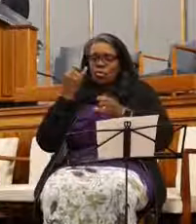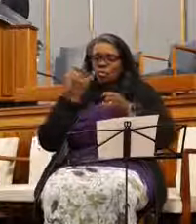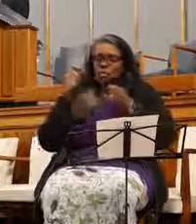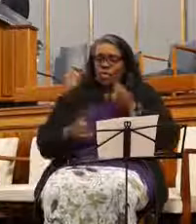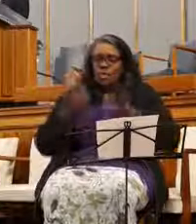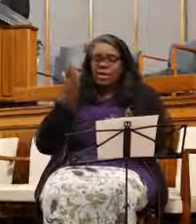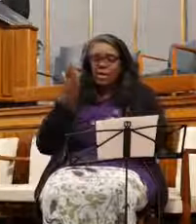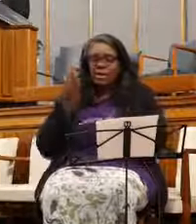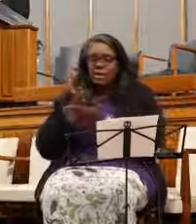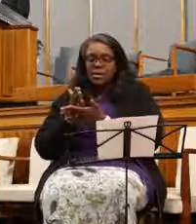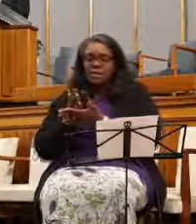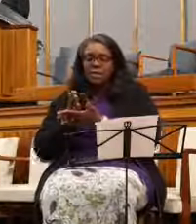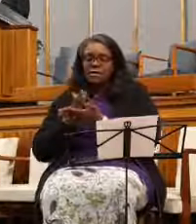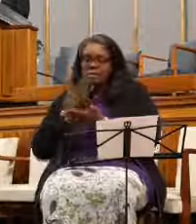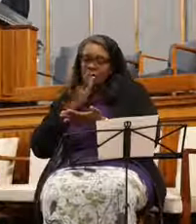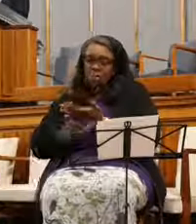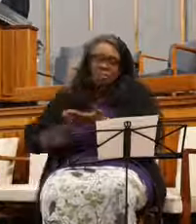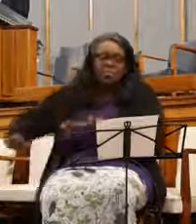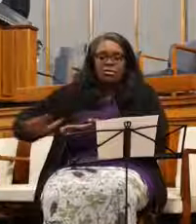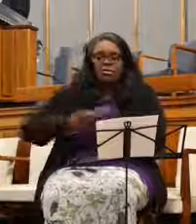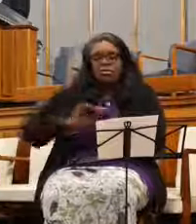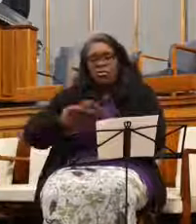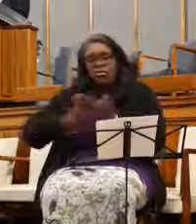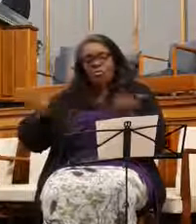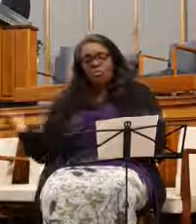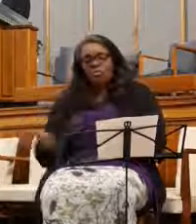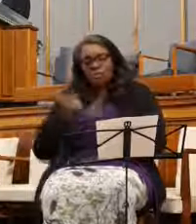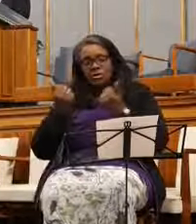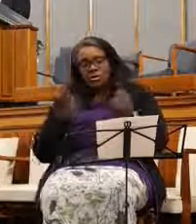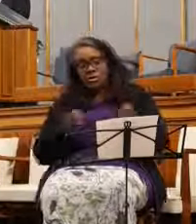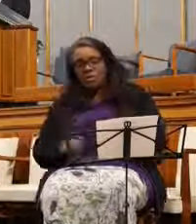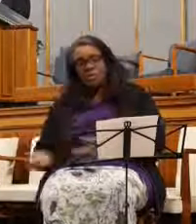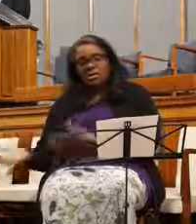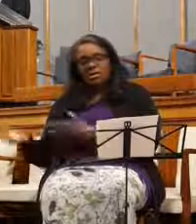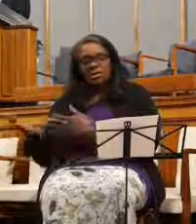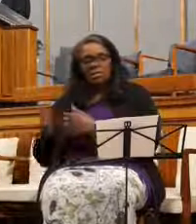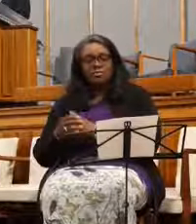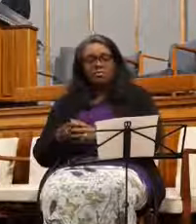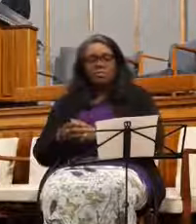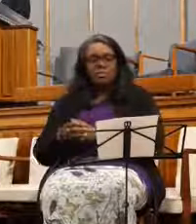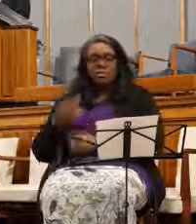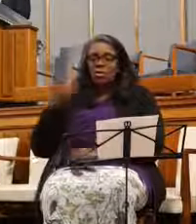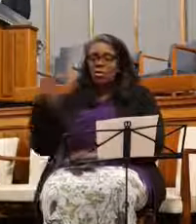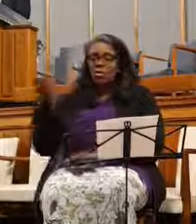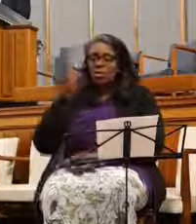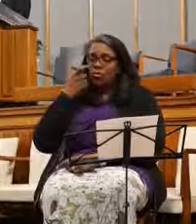Thank you.